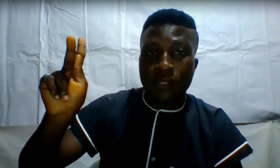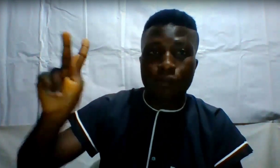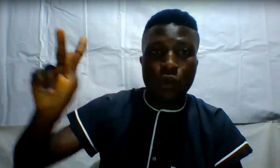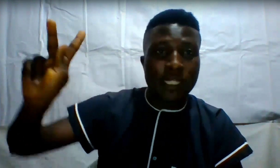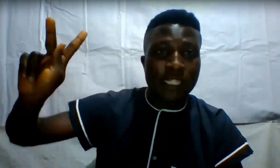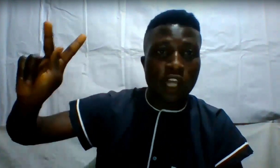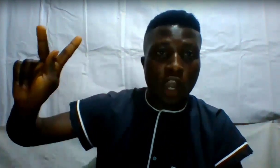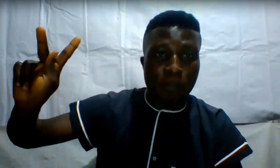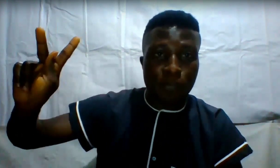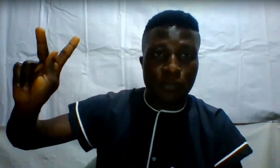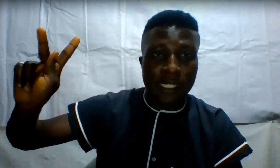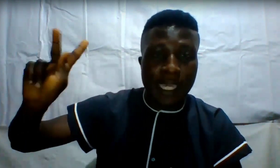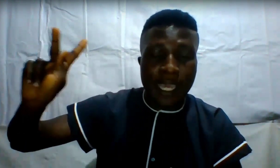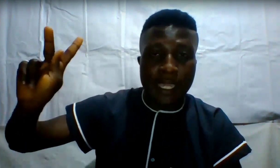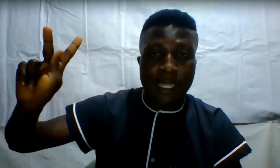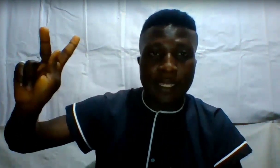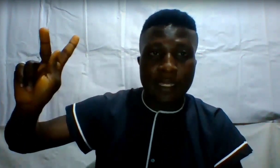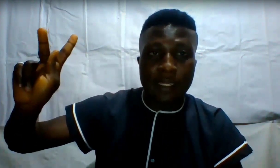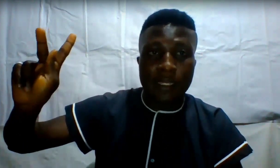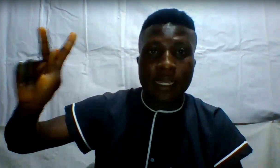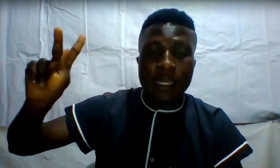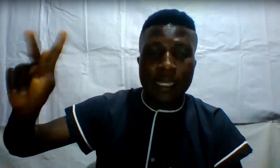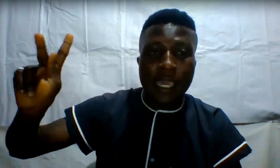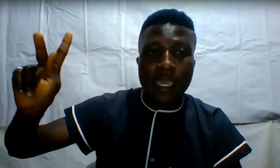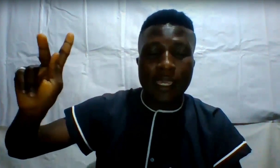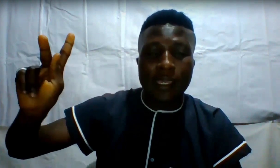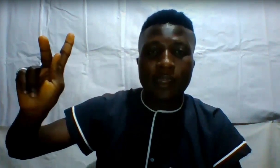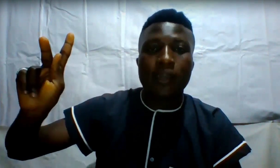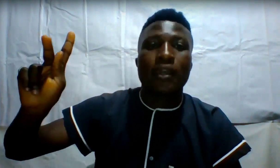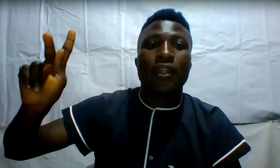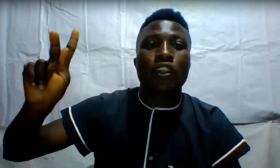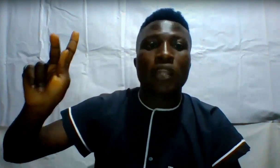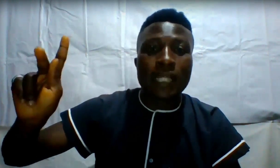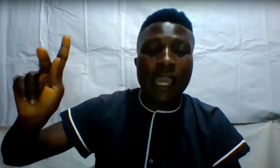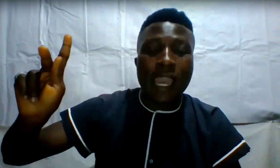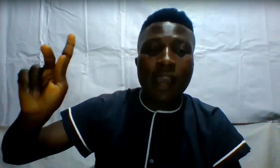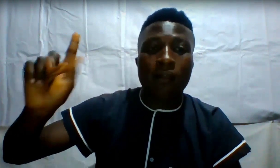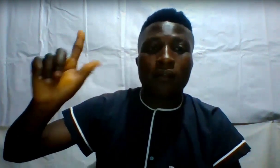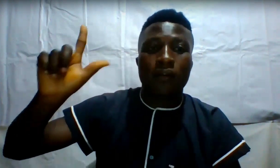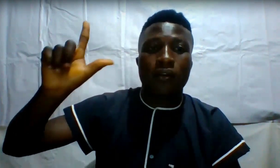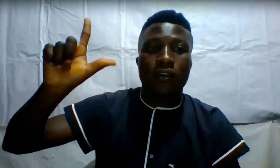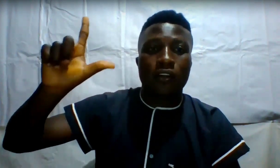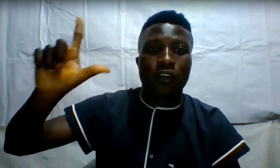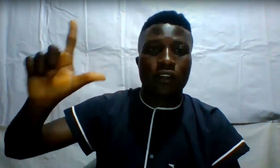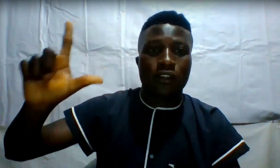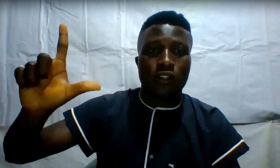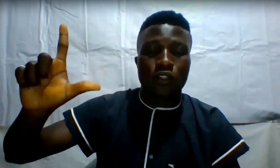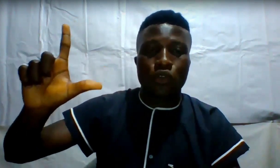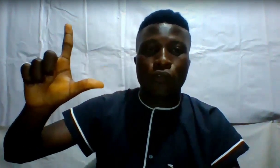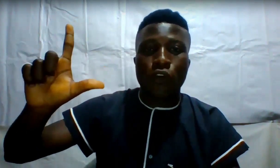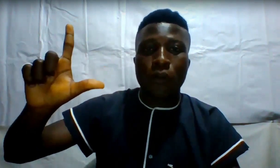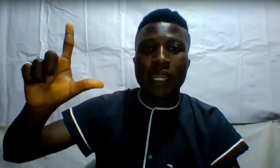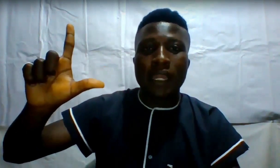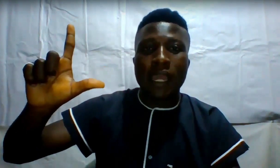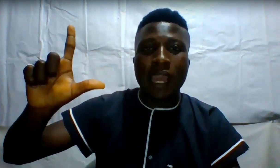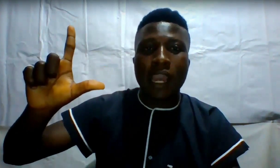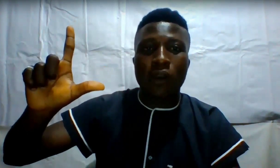K. K. Letter L. You're forming L just the way you write it on your